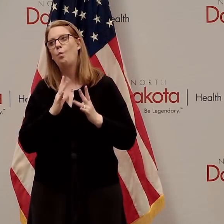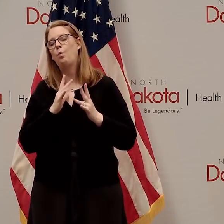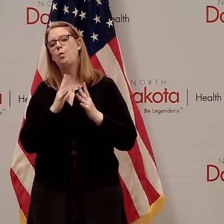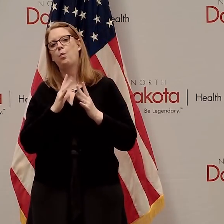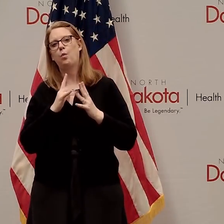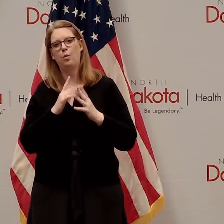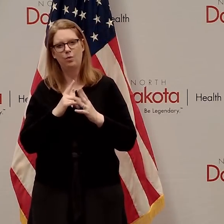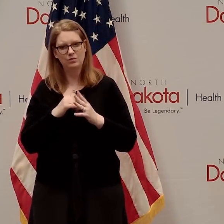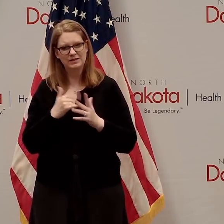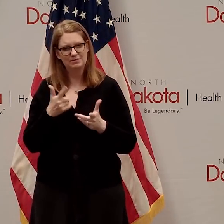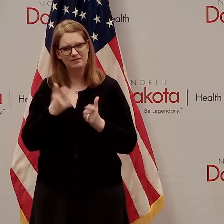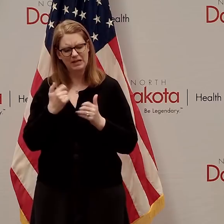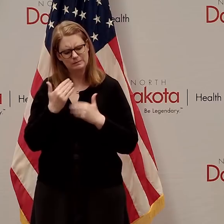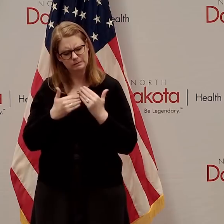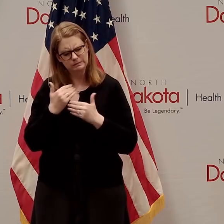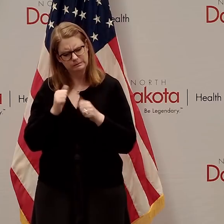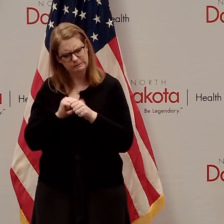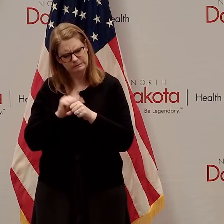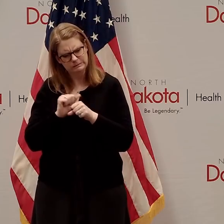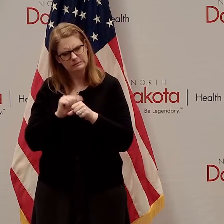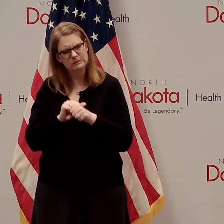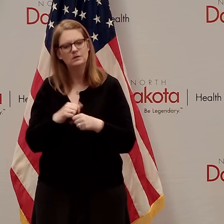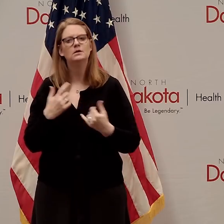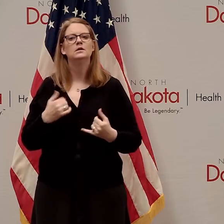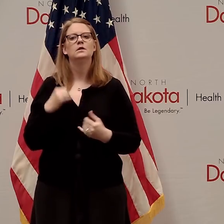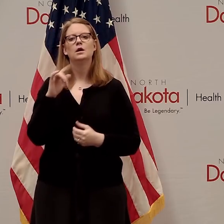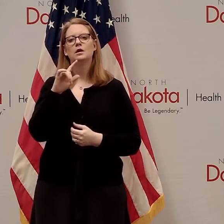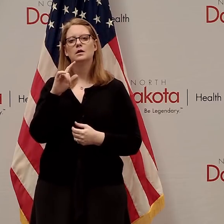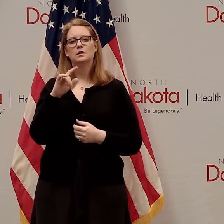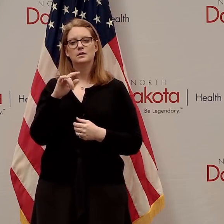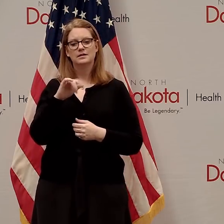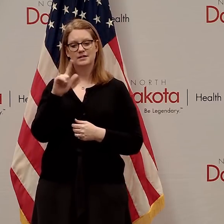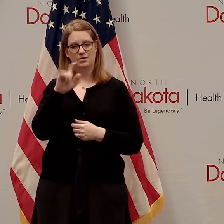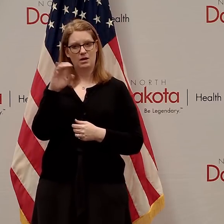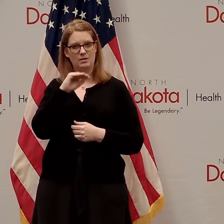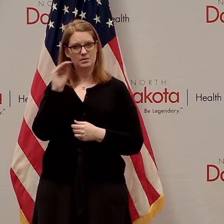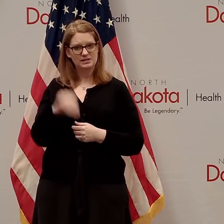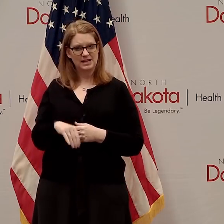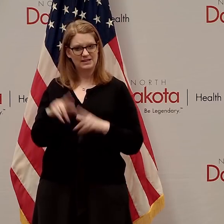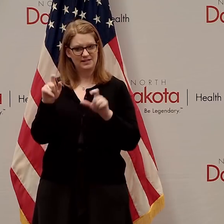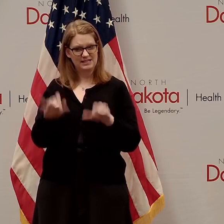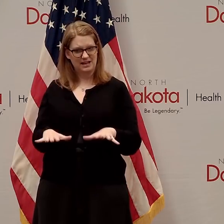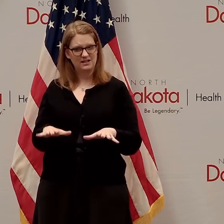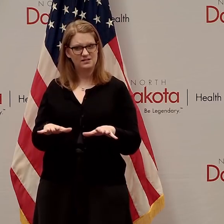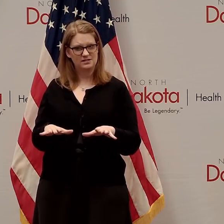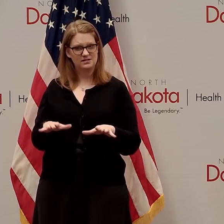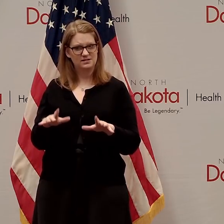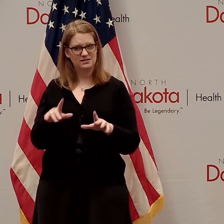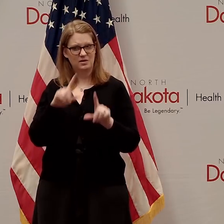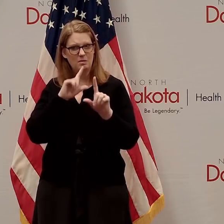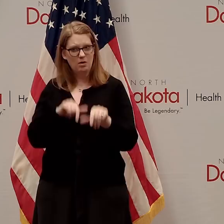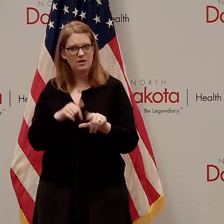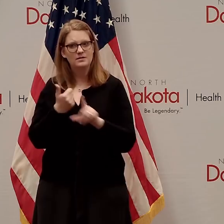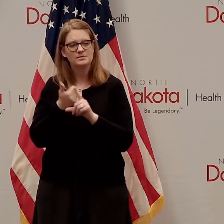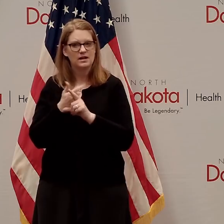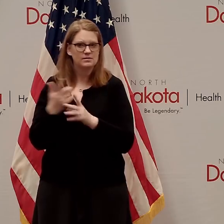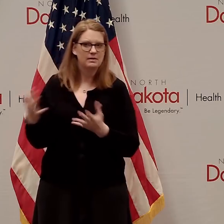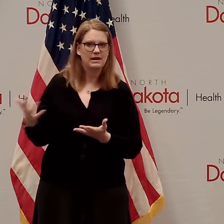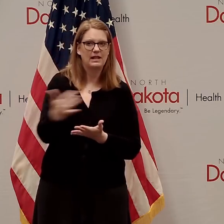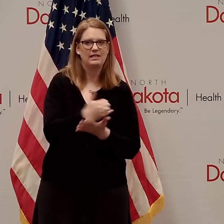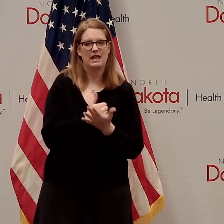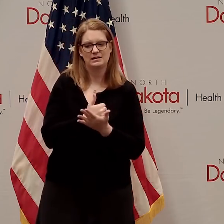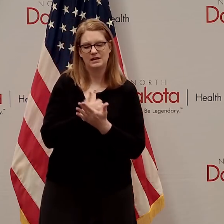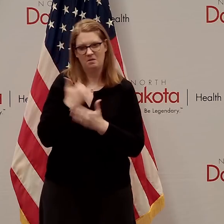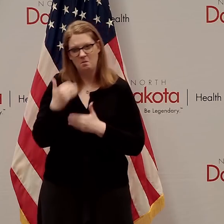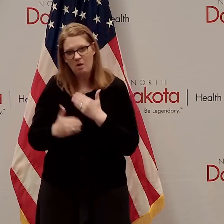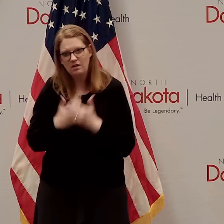days. We had 100% of the tests that we were reporting publicly had all been collected and processed within